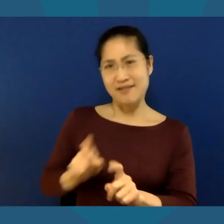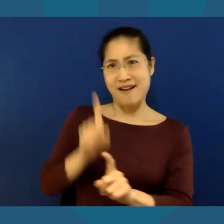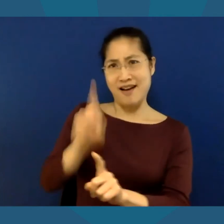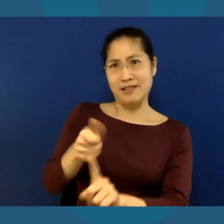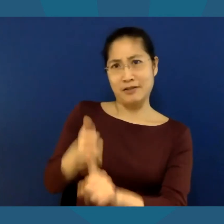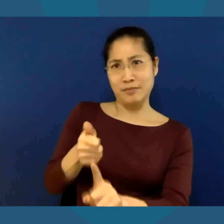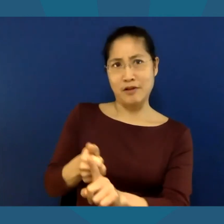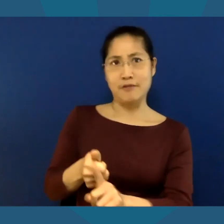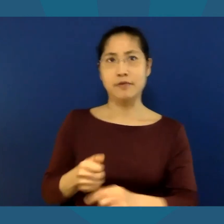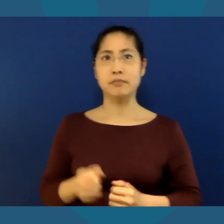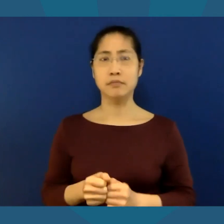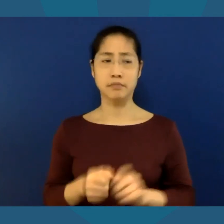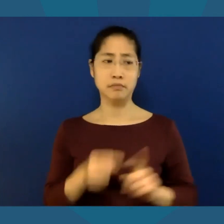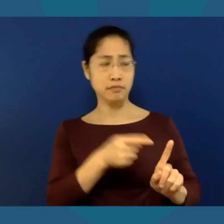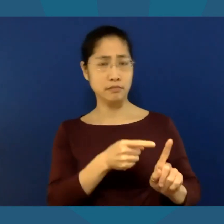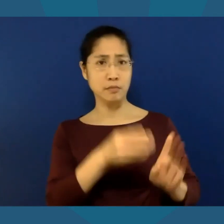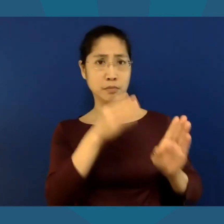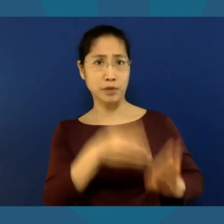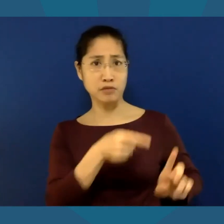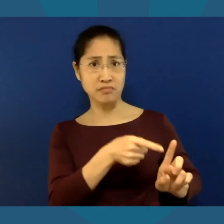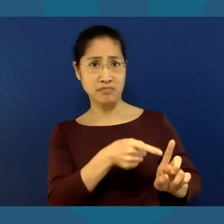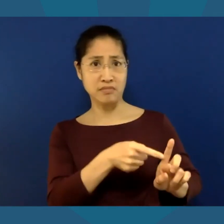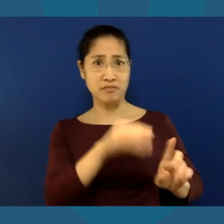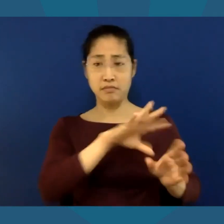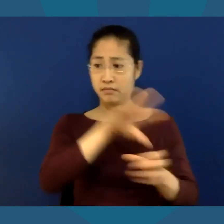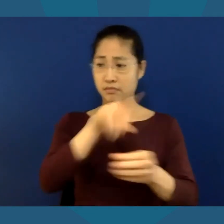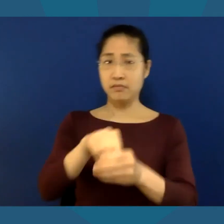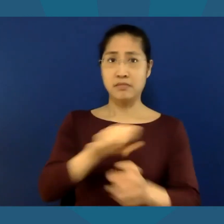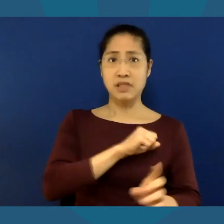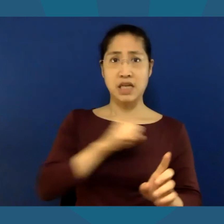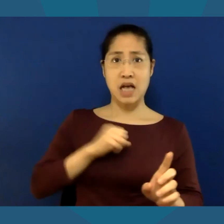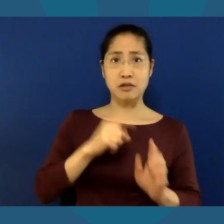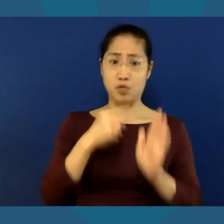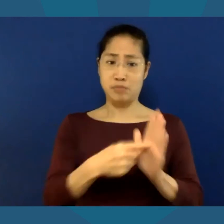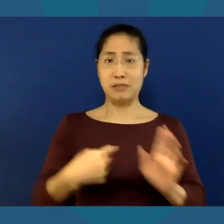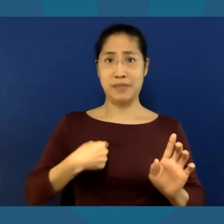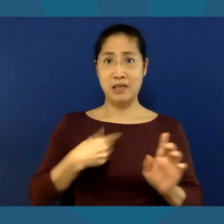themselves, who will best represent me in the state Senate?